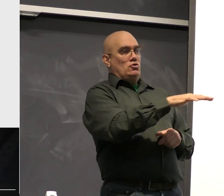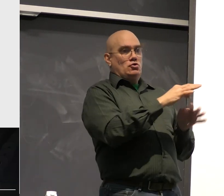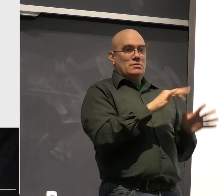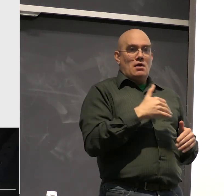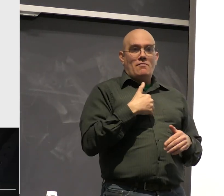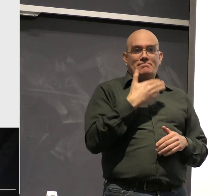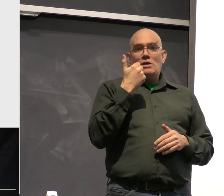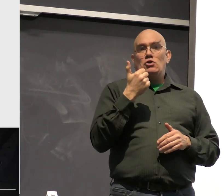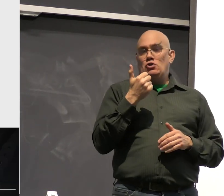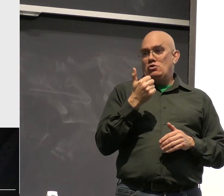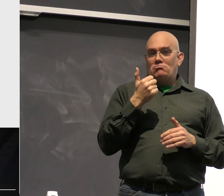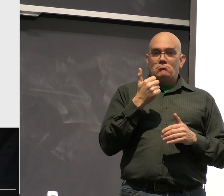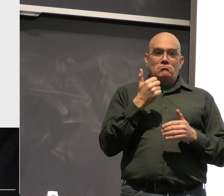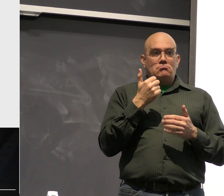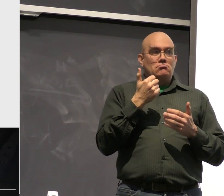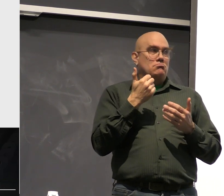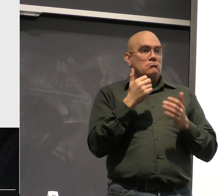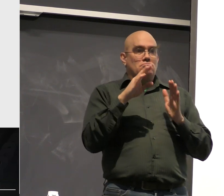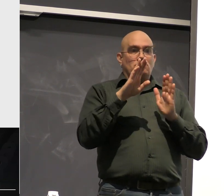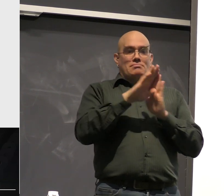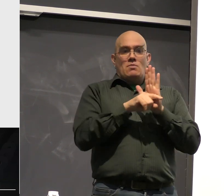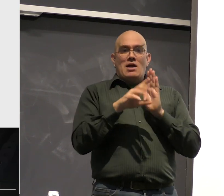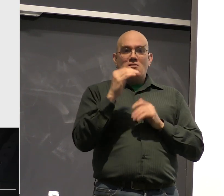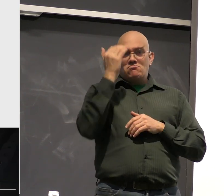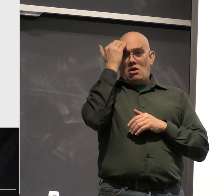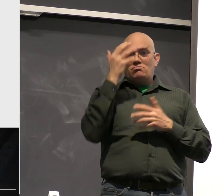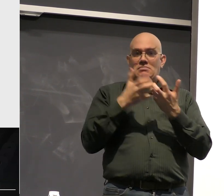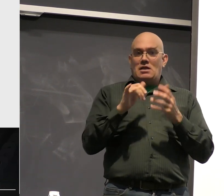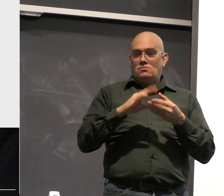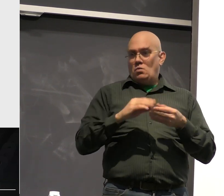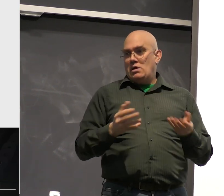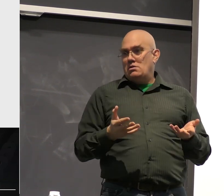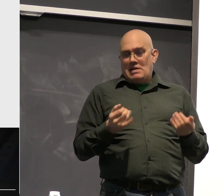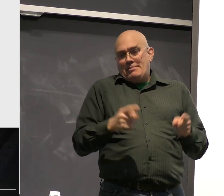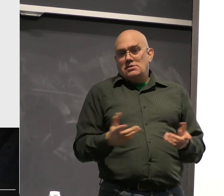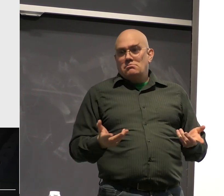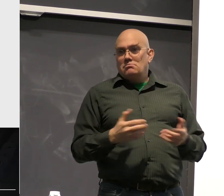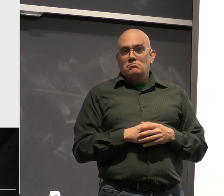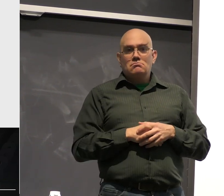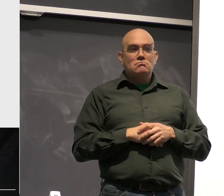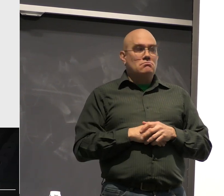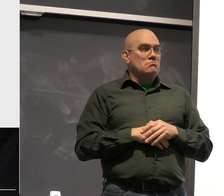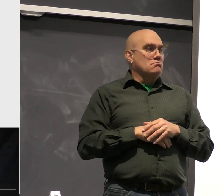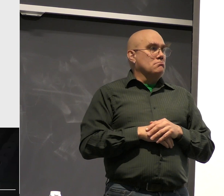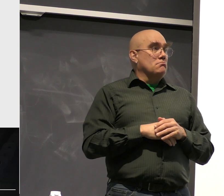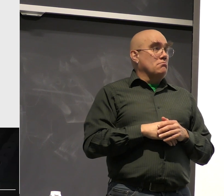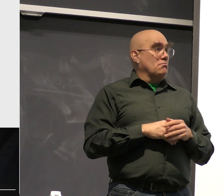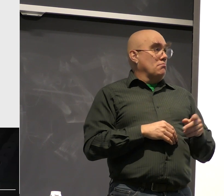really depends on who you have in your local area, who might be the better fit, who has the background and knowledge to be the right interpreter for that story. But yes, those things